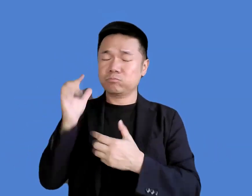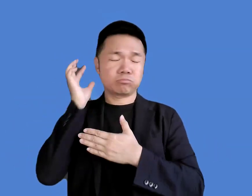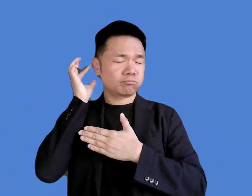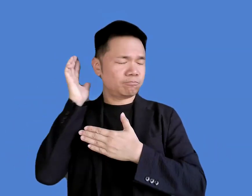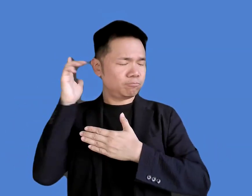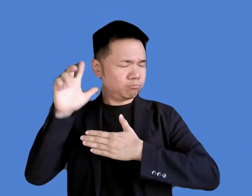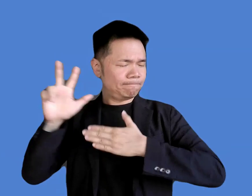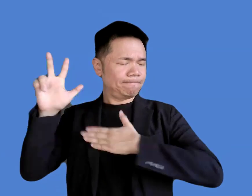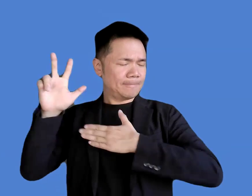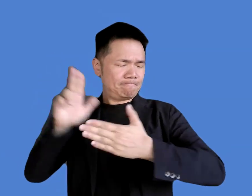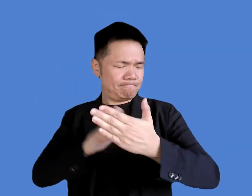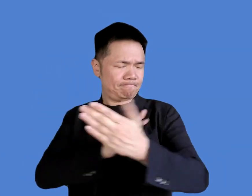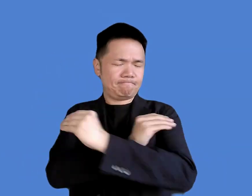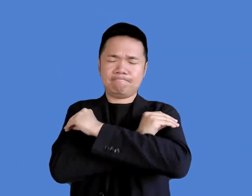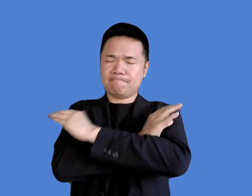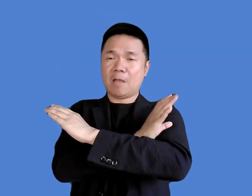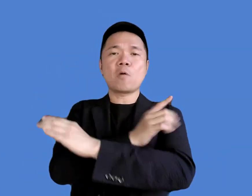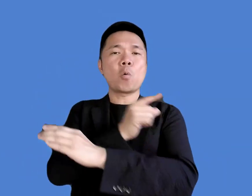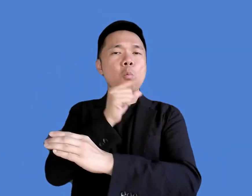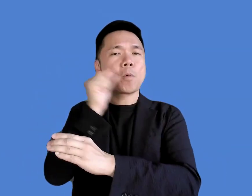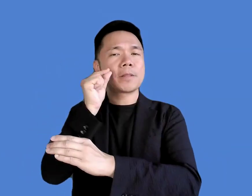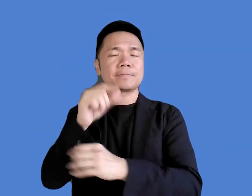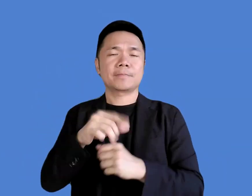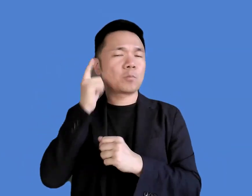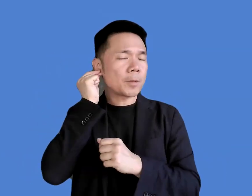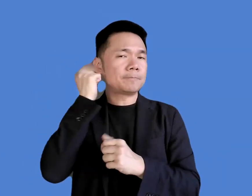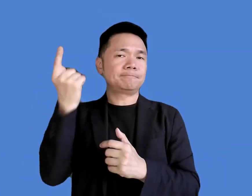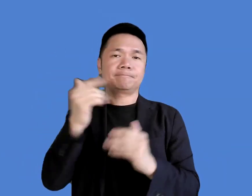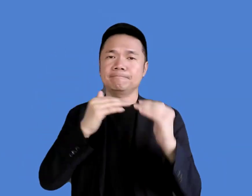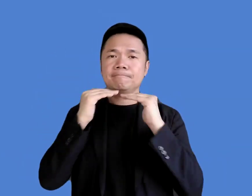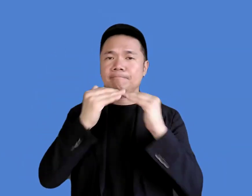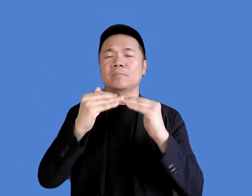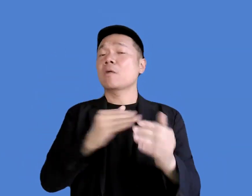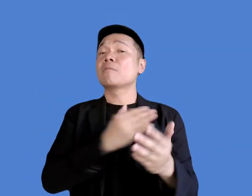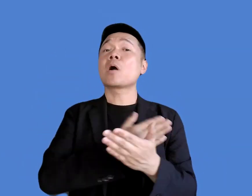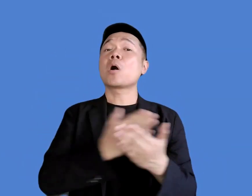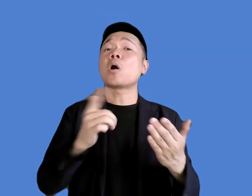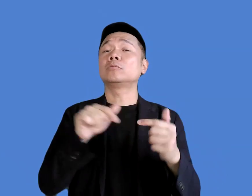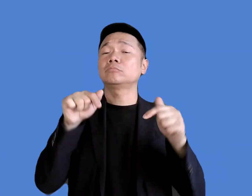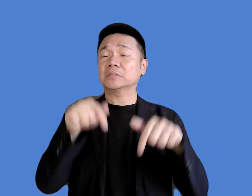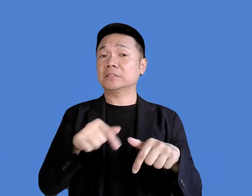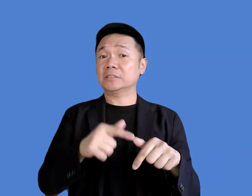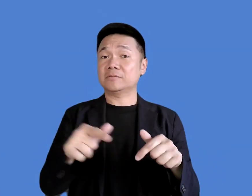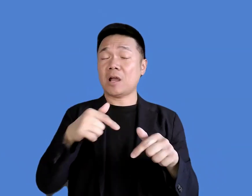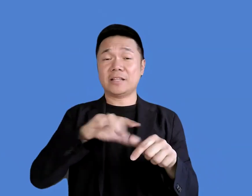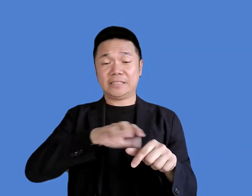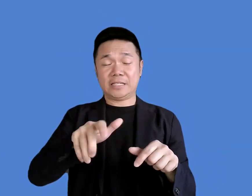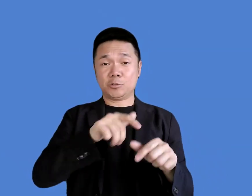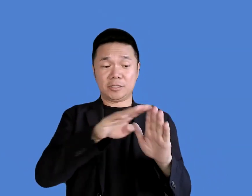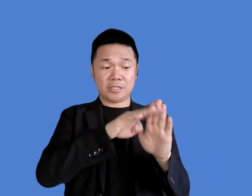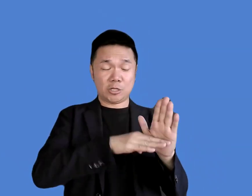important priority for us at home in our national policy, and it's an important priority for our